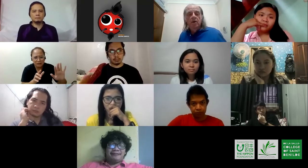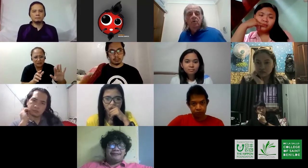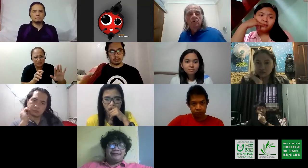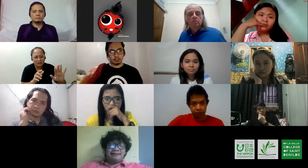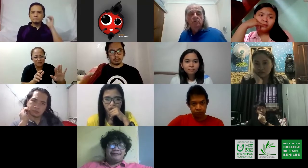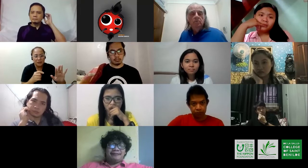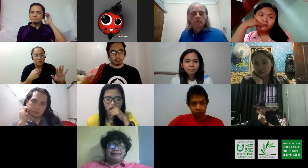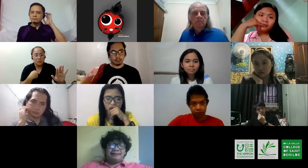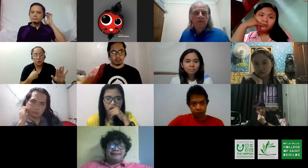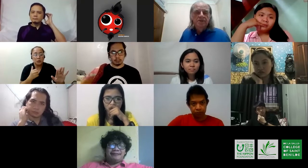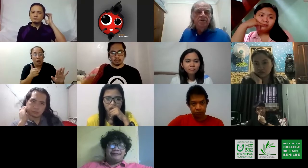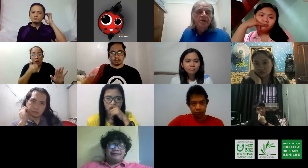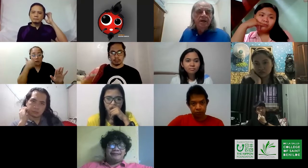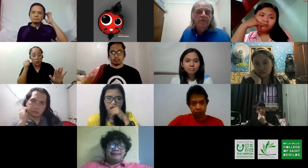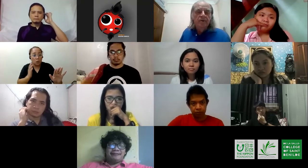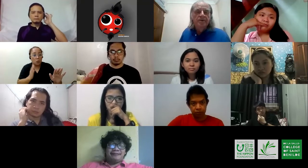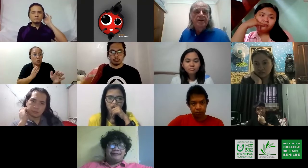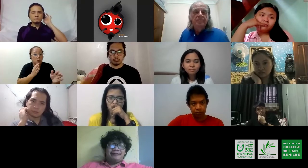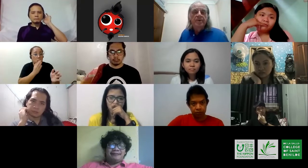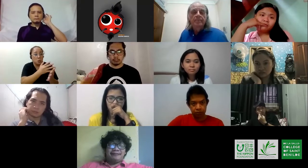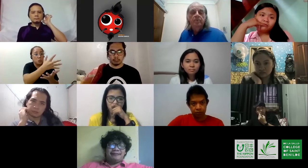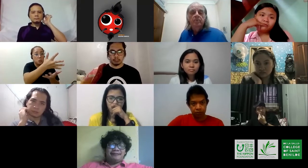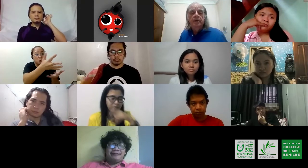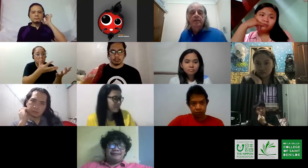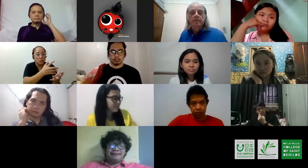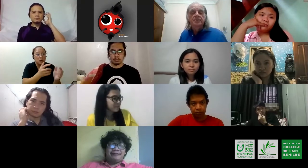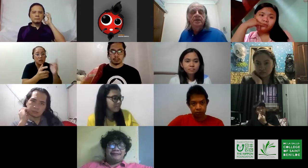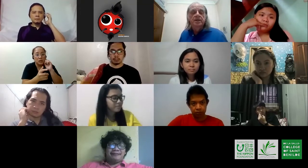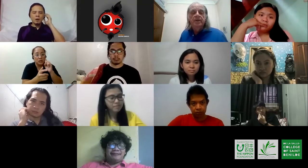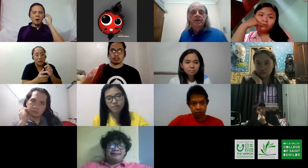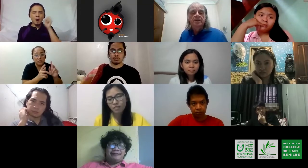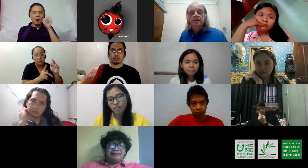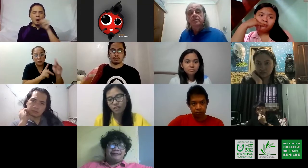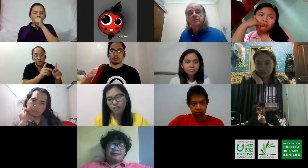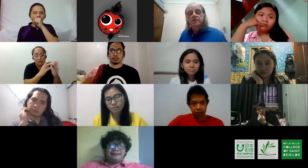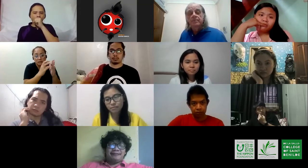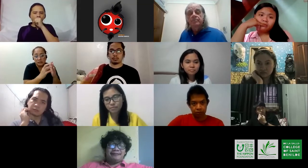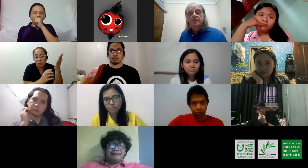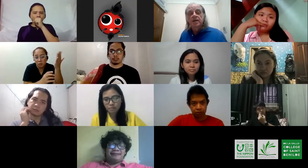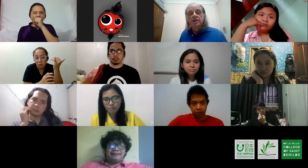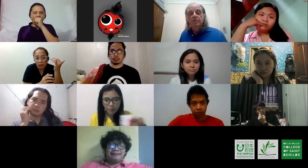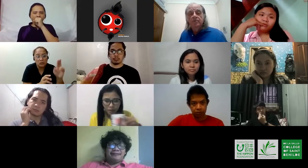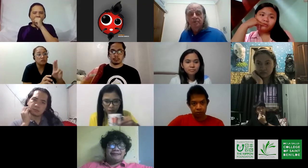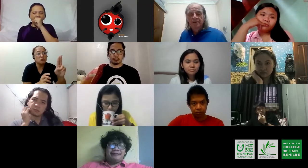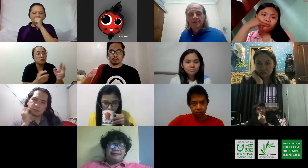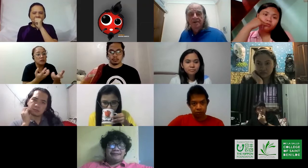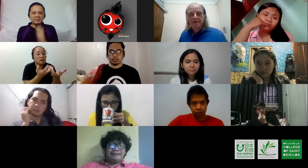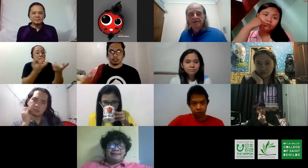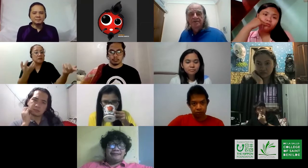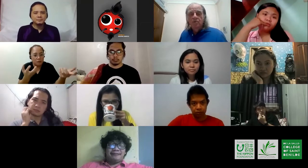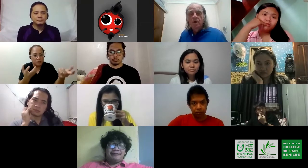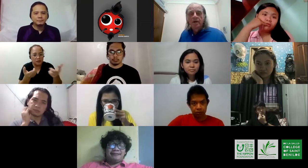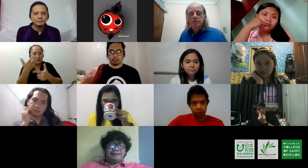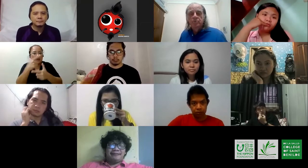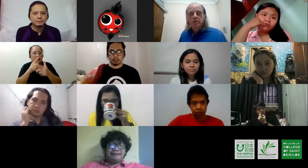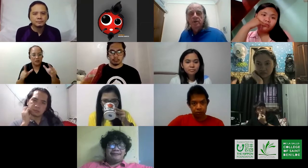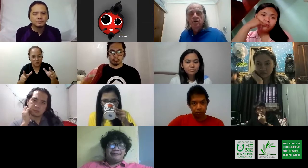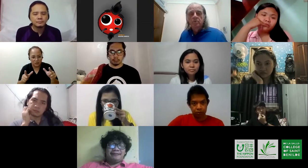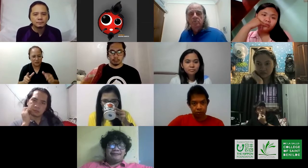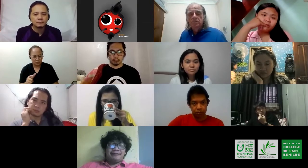go associate with the deaf people in the city because they used a separate sign language. They said, why should we go separate